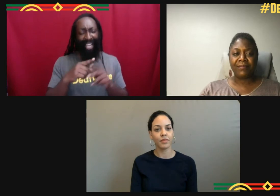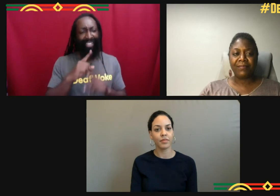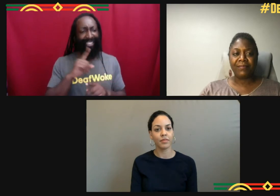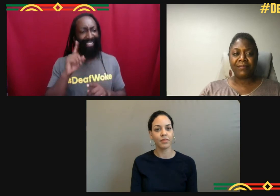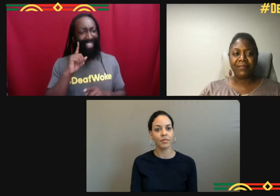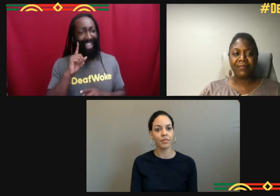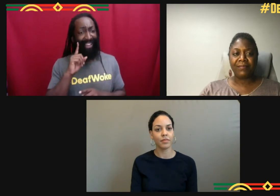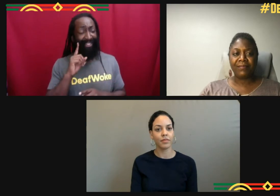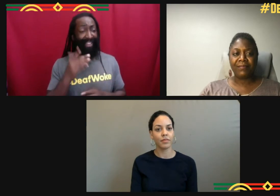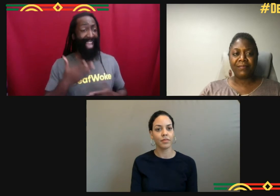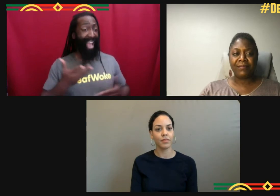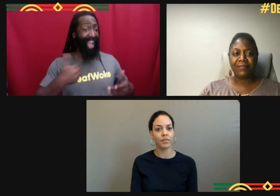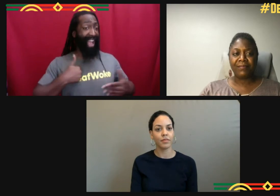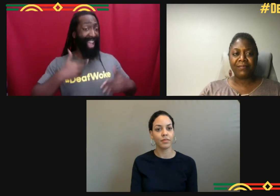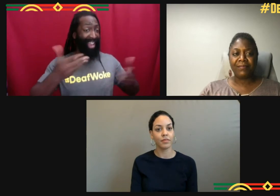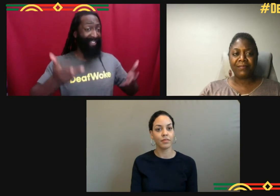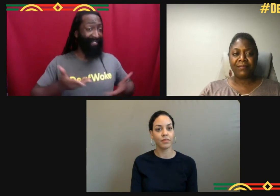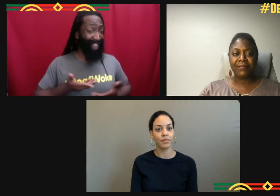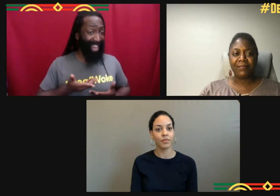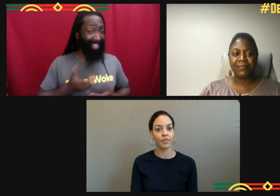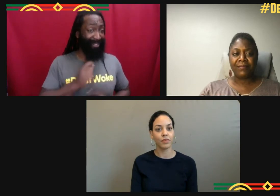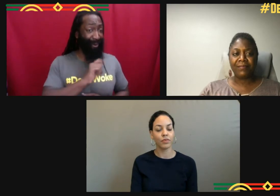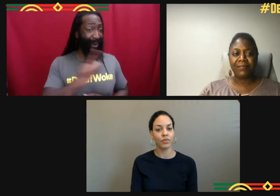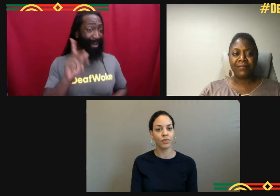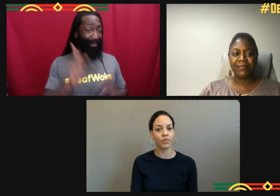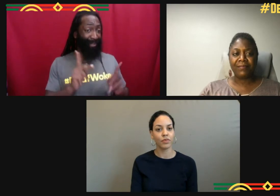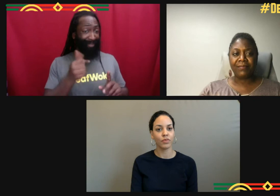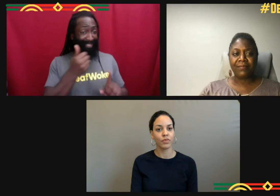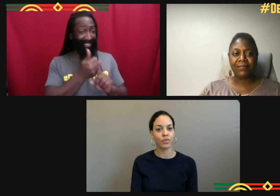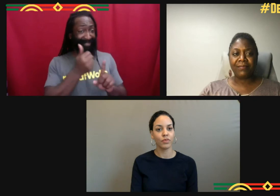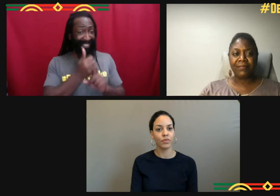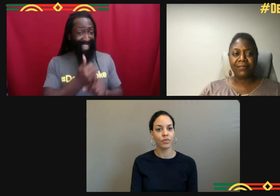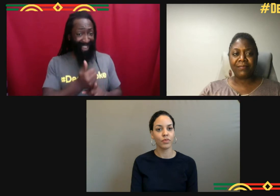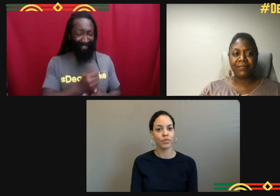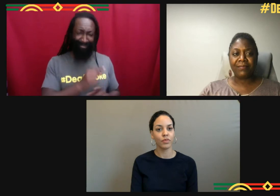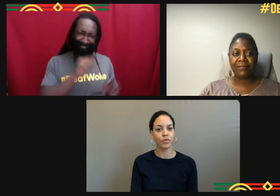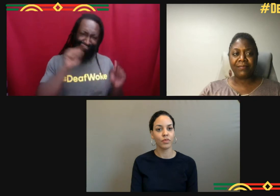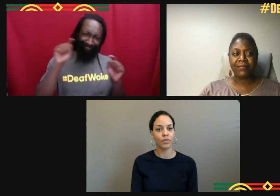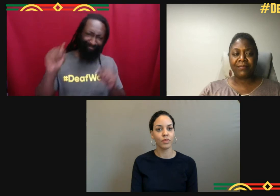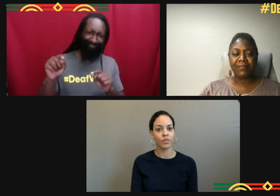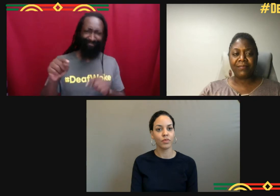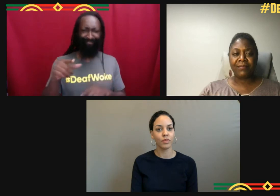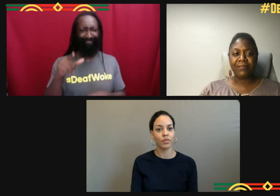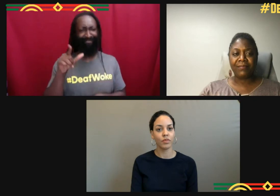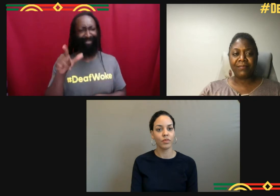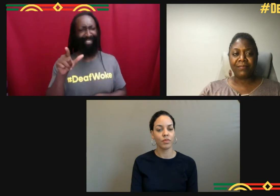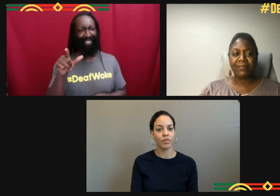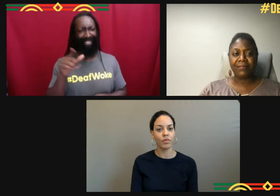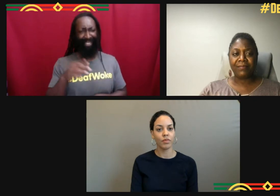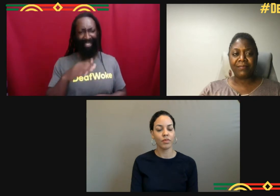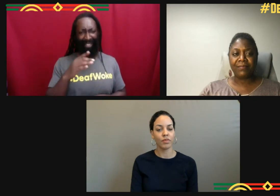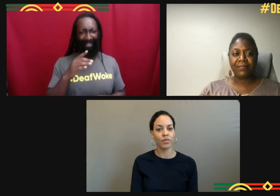IABD provides a place to be able to share your story. And I invite